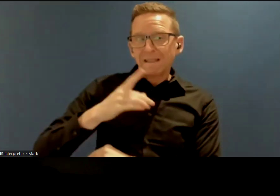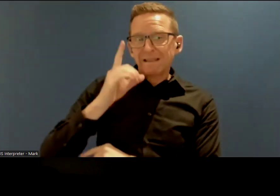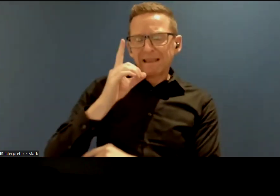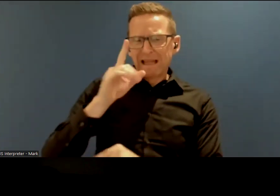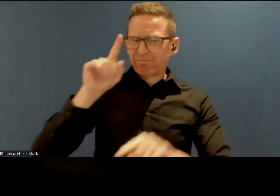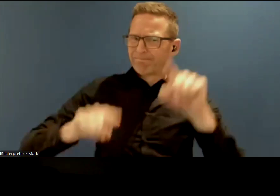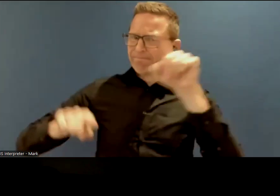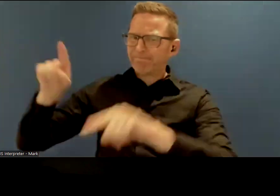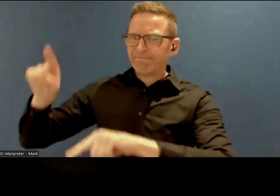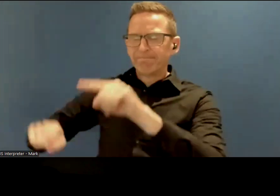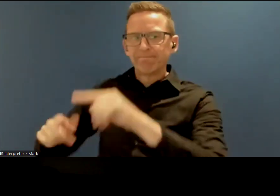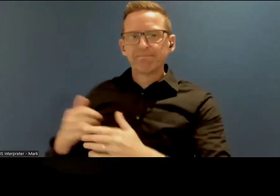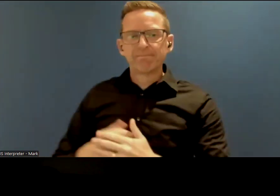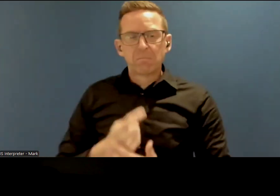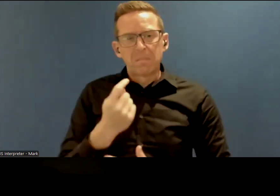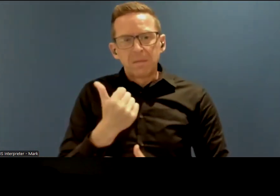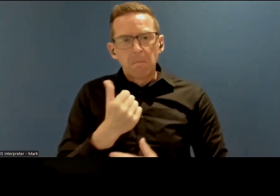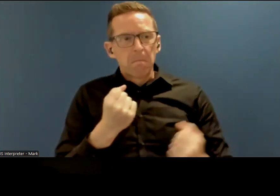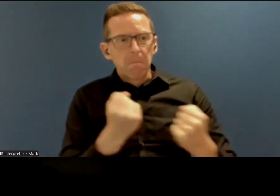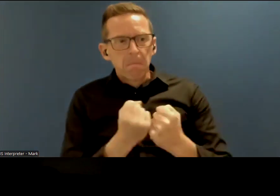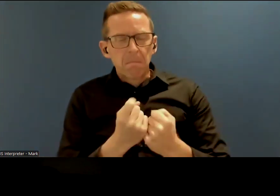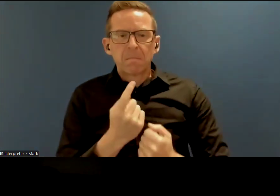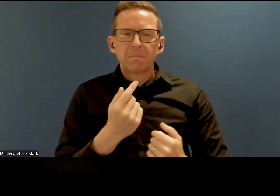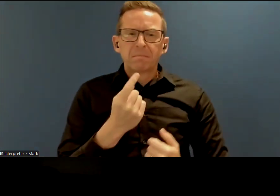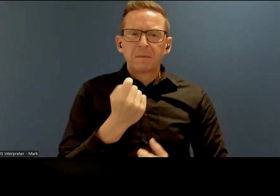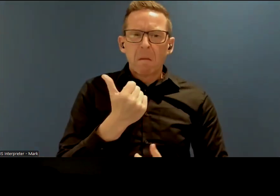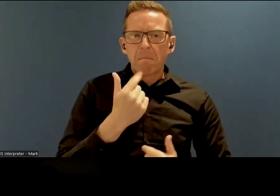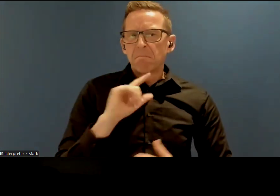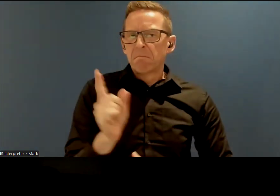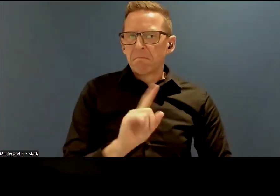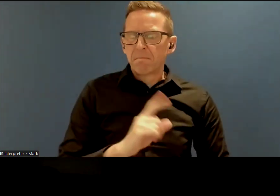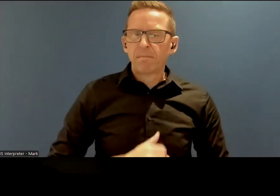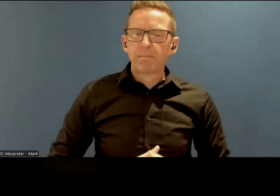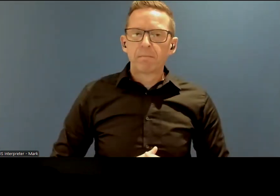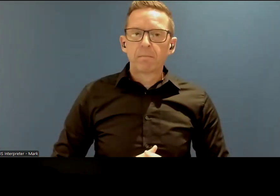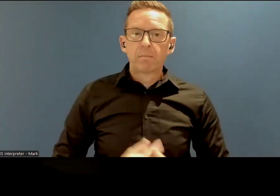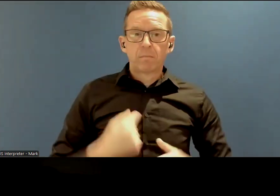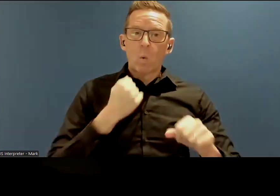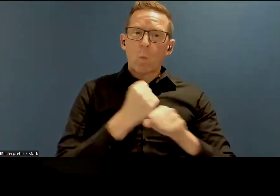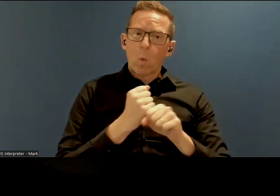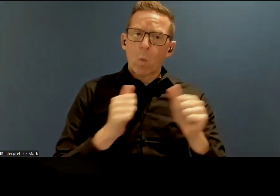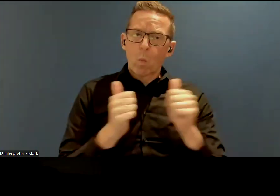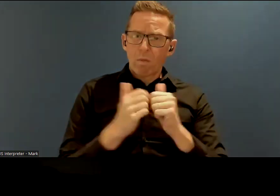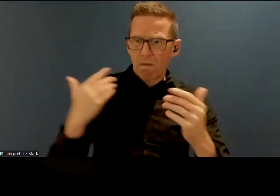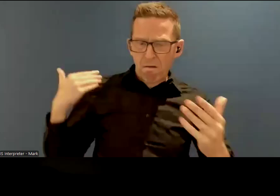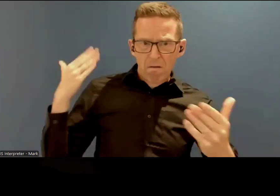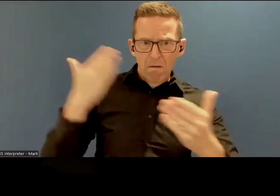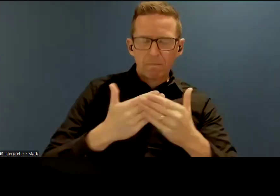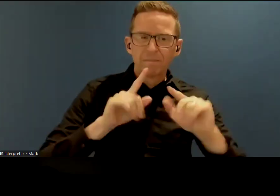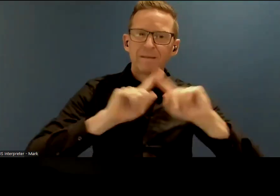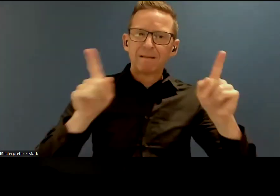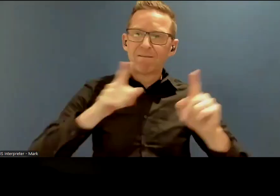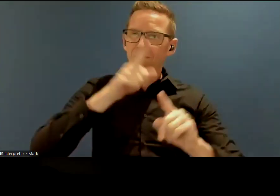Working jointly with like-minded people in other countries has been enormously helpful in decreasing our sense of